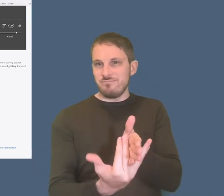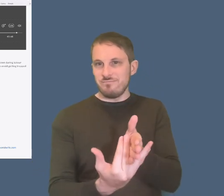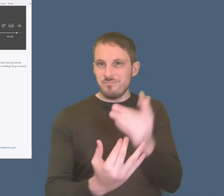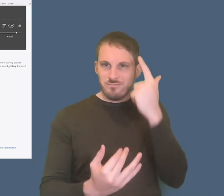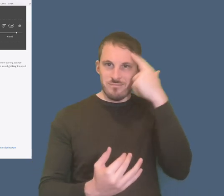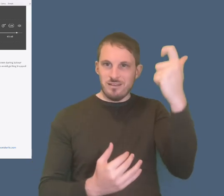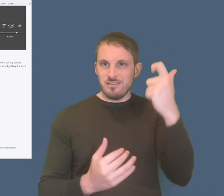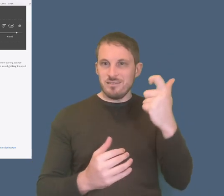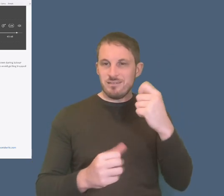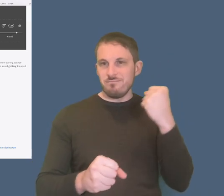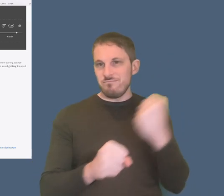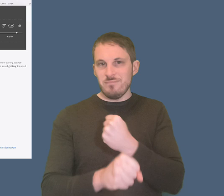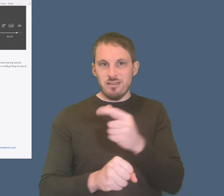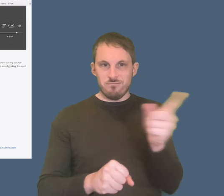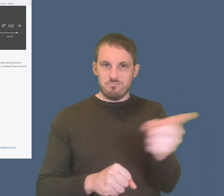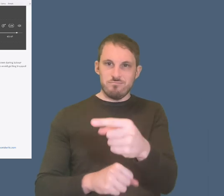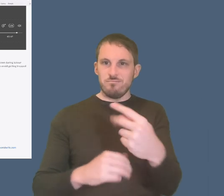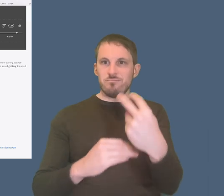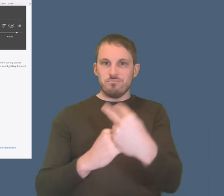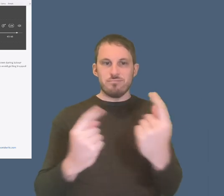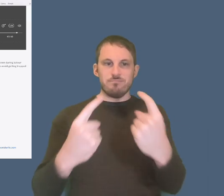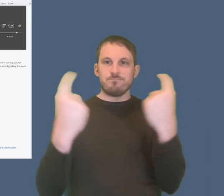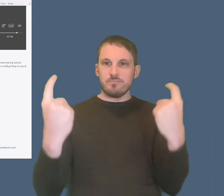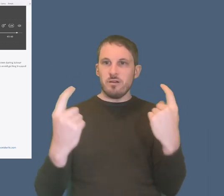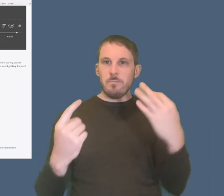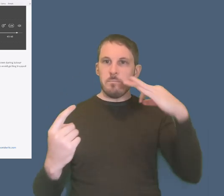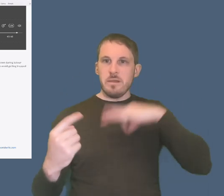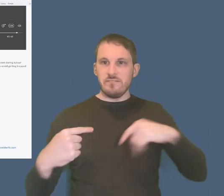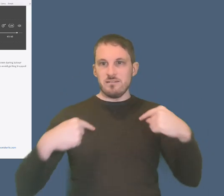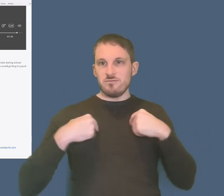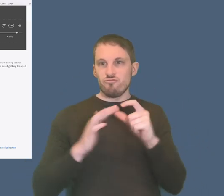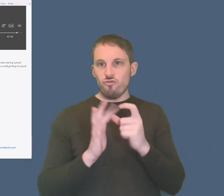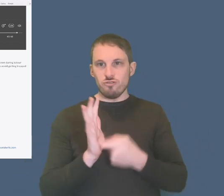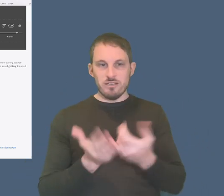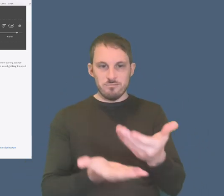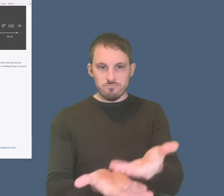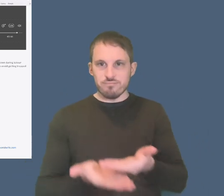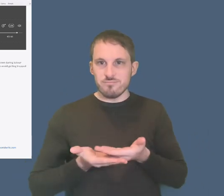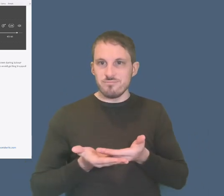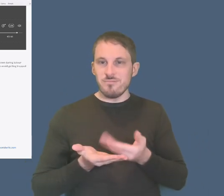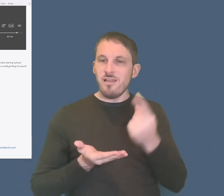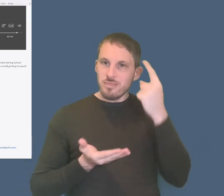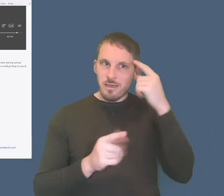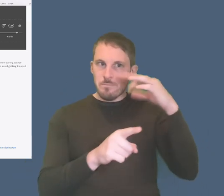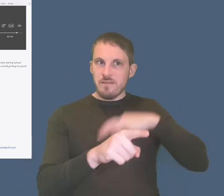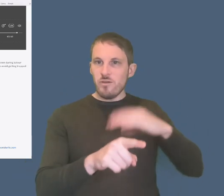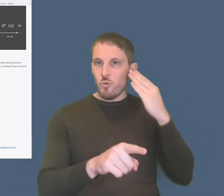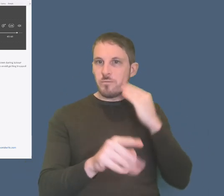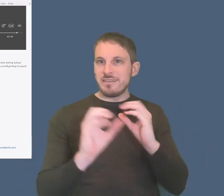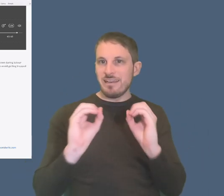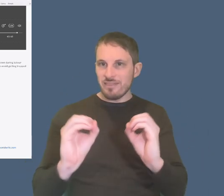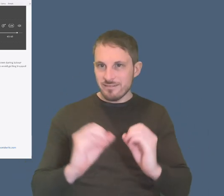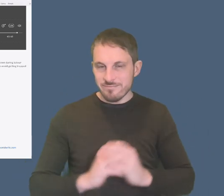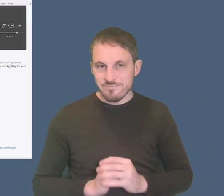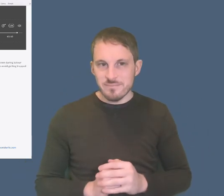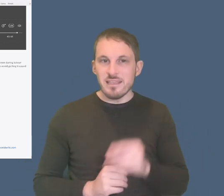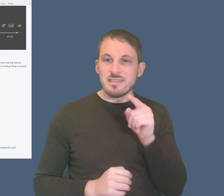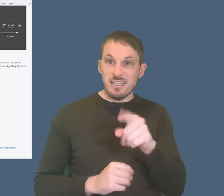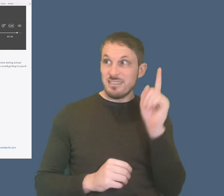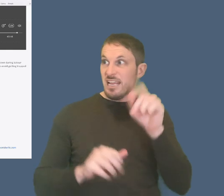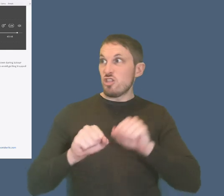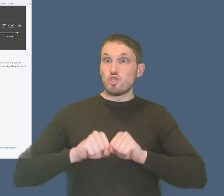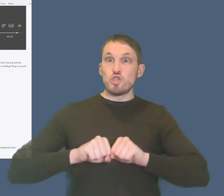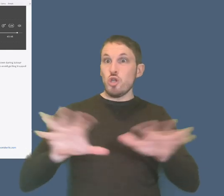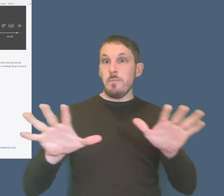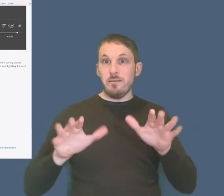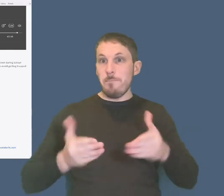birth position, usually designed for the benefit of the care provider, less for the woman. It's the dominant birth position that